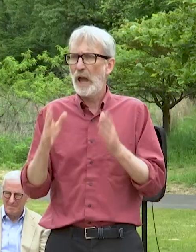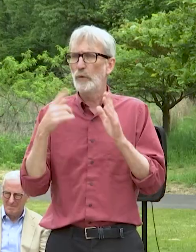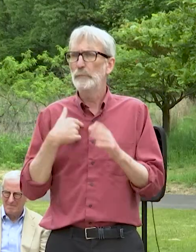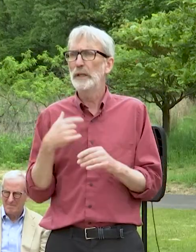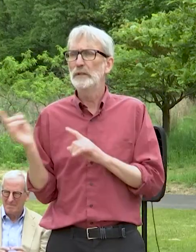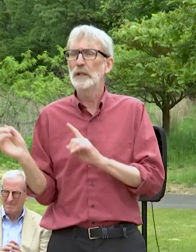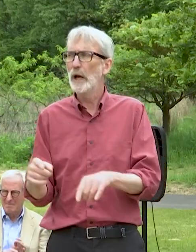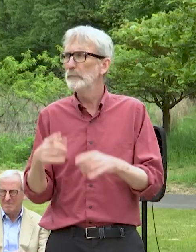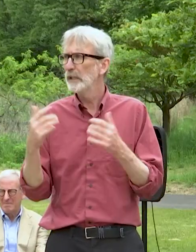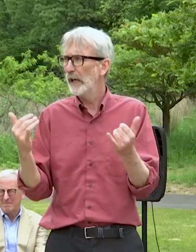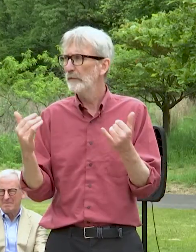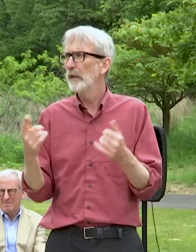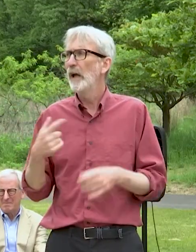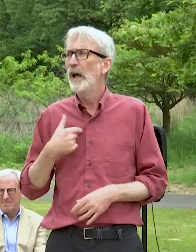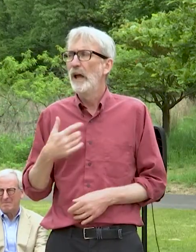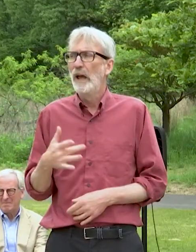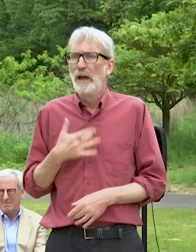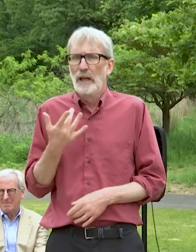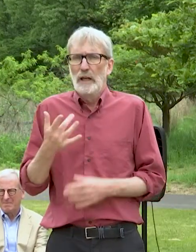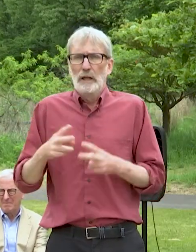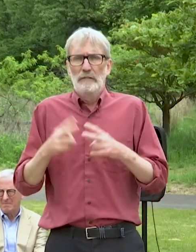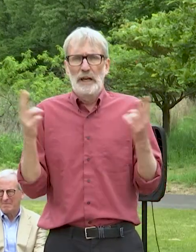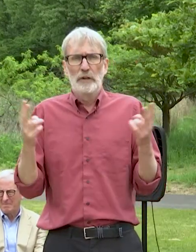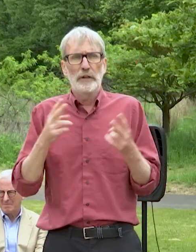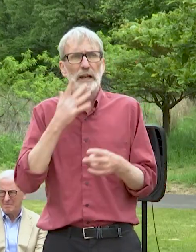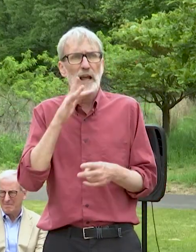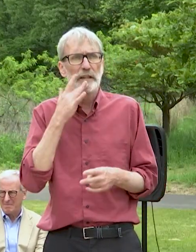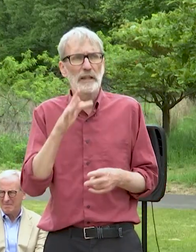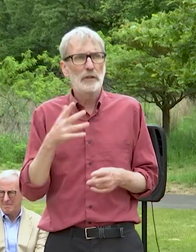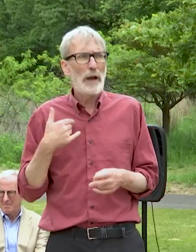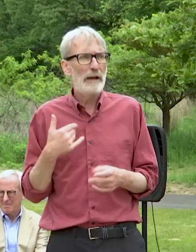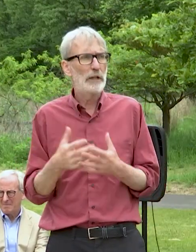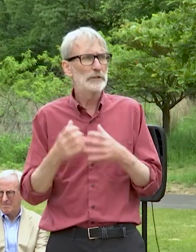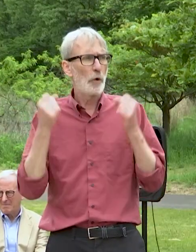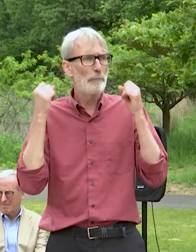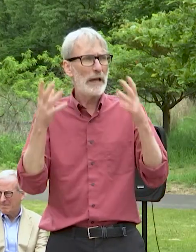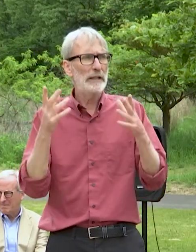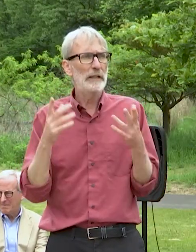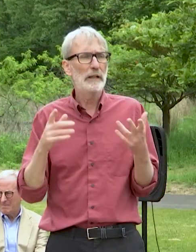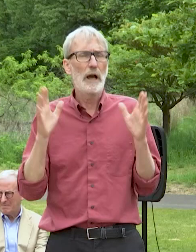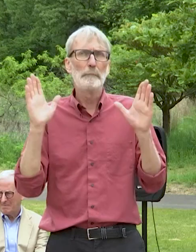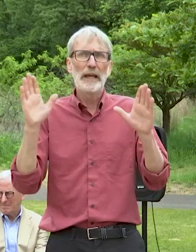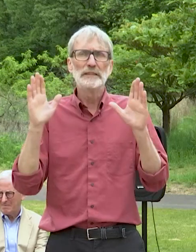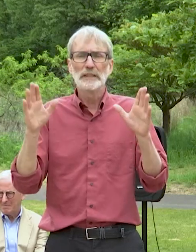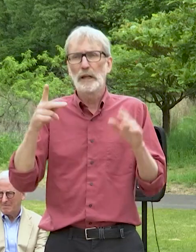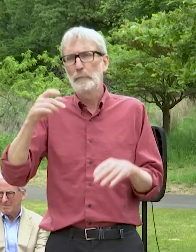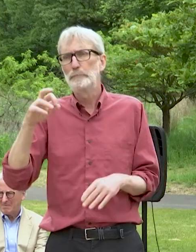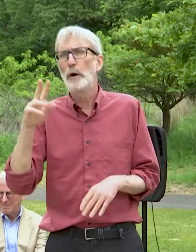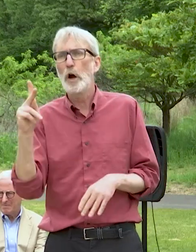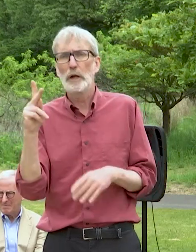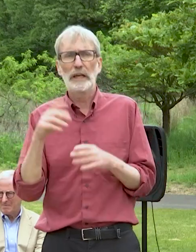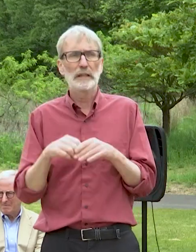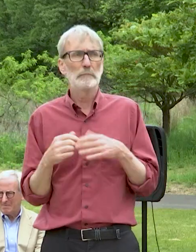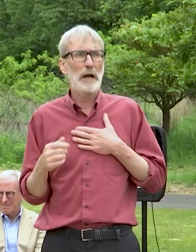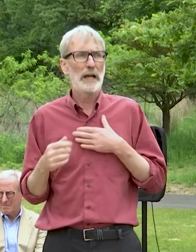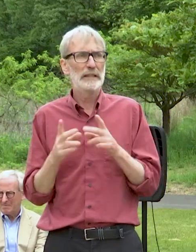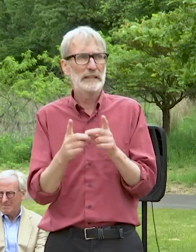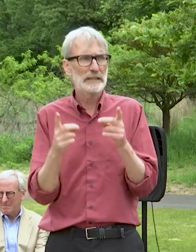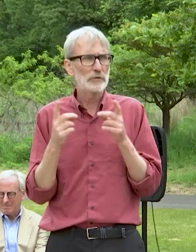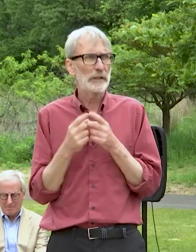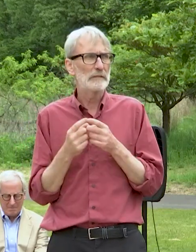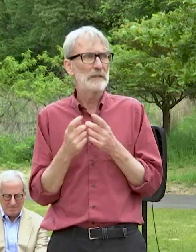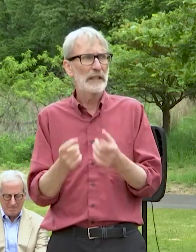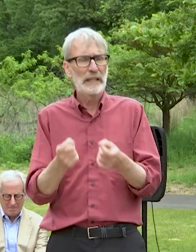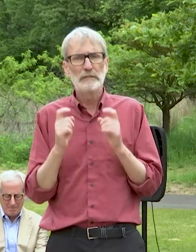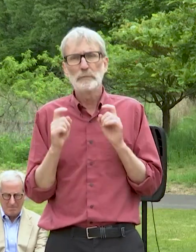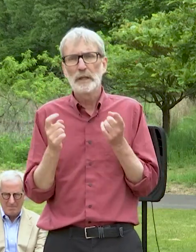today. I feel very, very lucky to have so many amazing parks in my district because it really gives me a